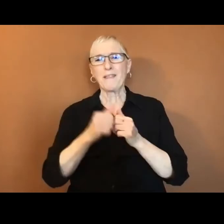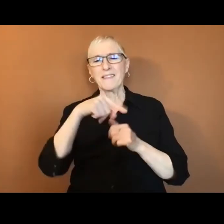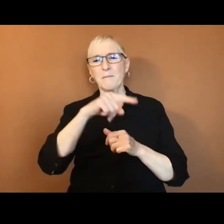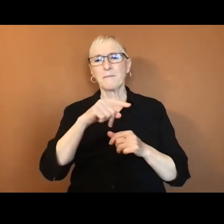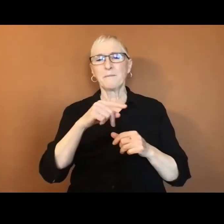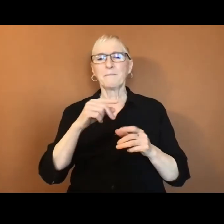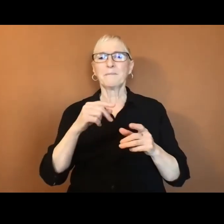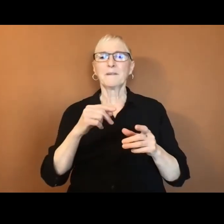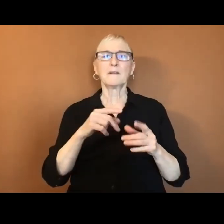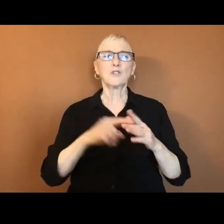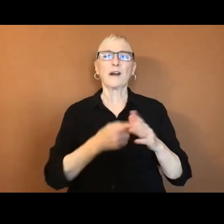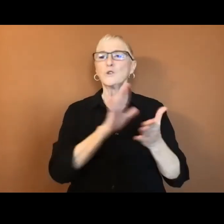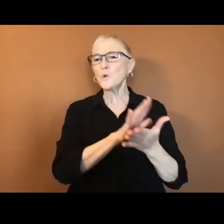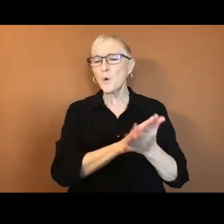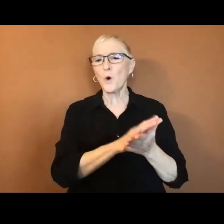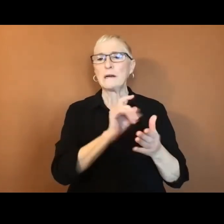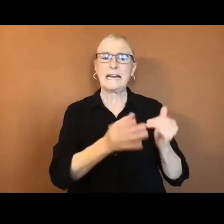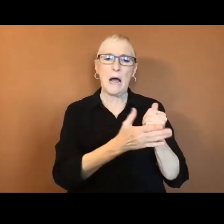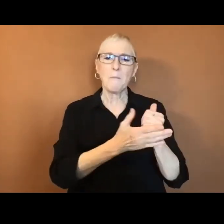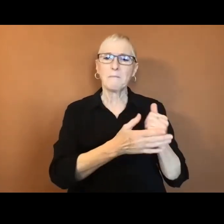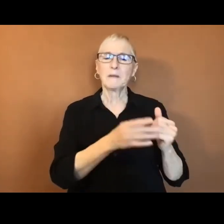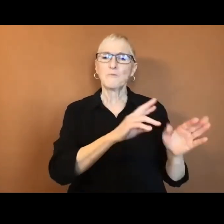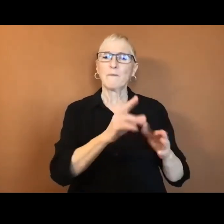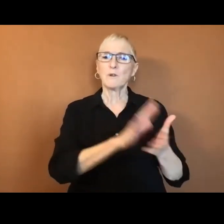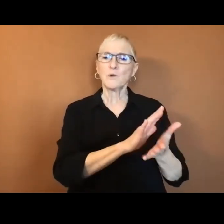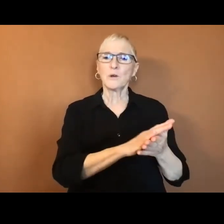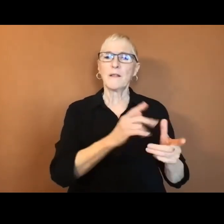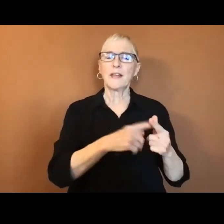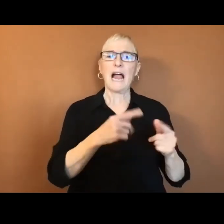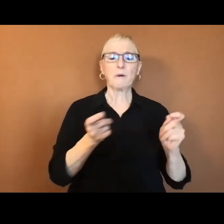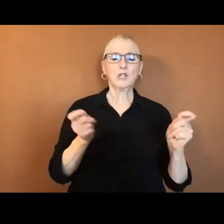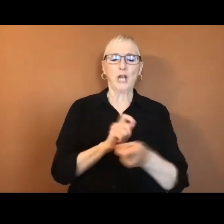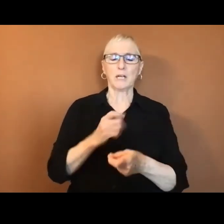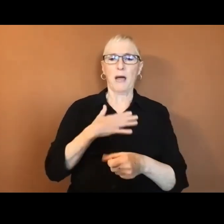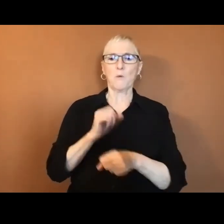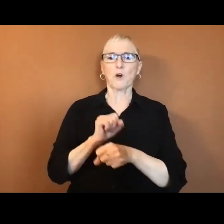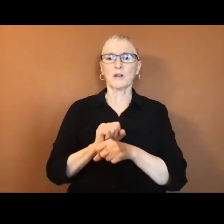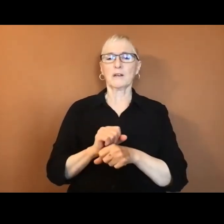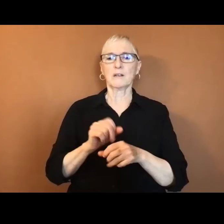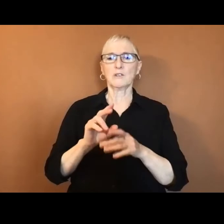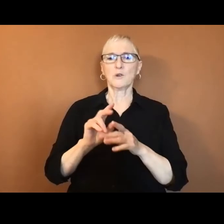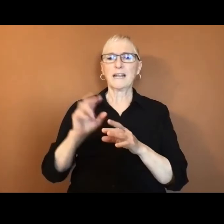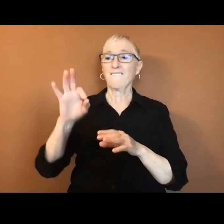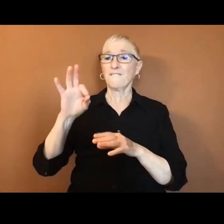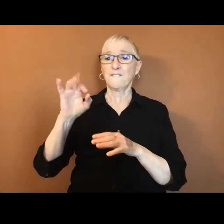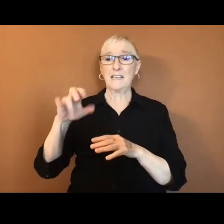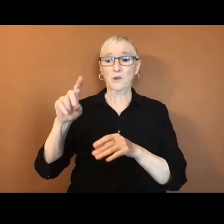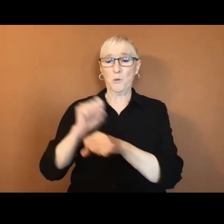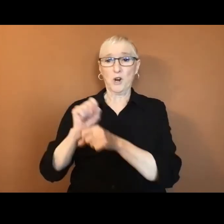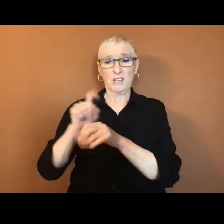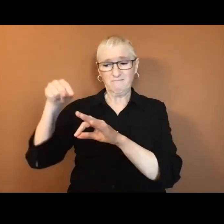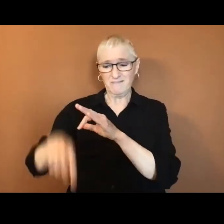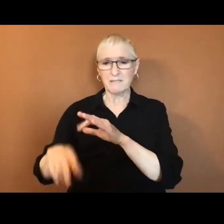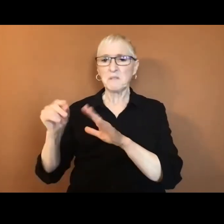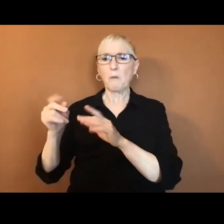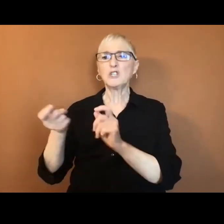with school, they needed help with that, I would shift more from like doing intensive field work to doing a lot of writing